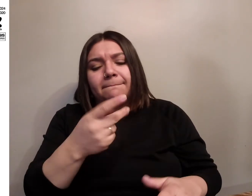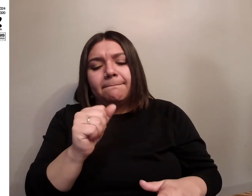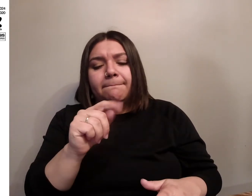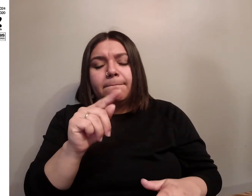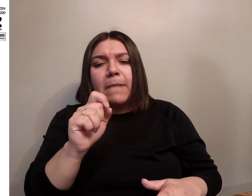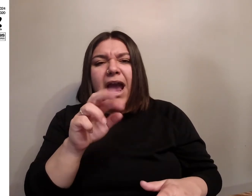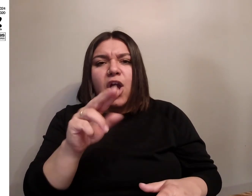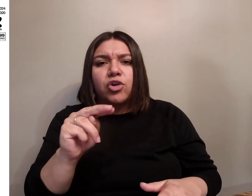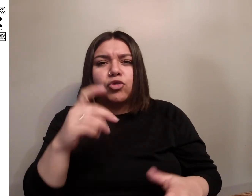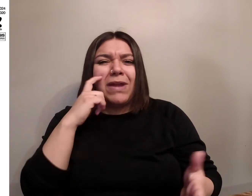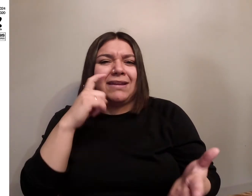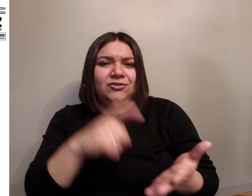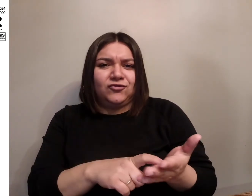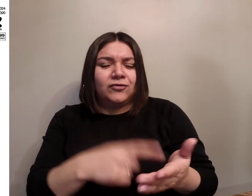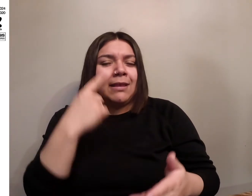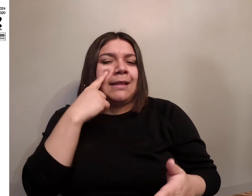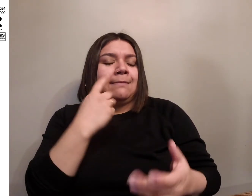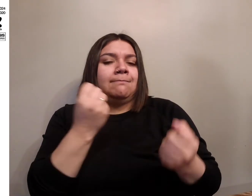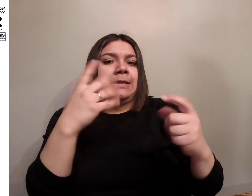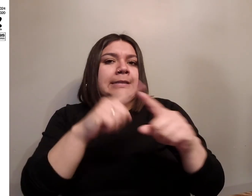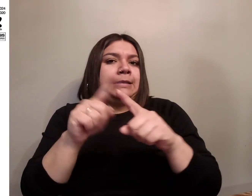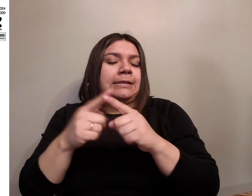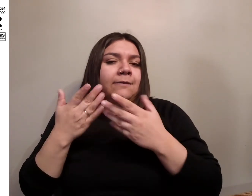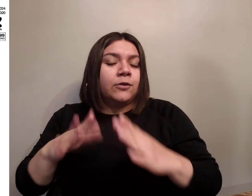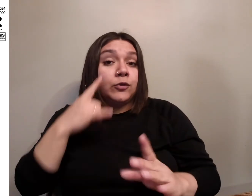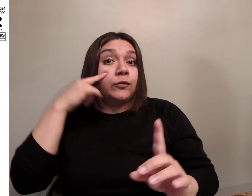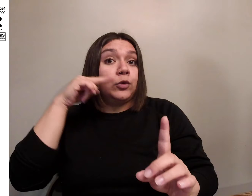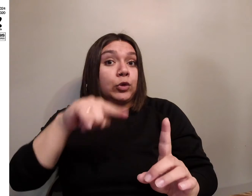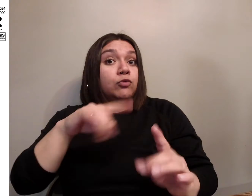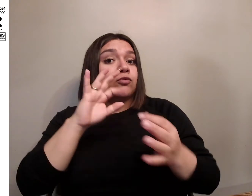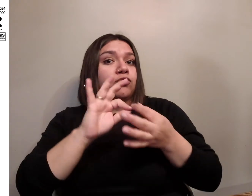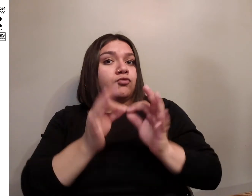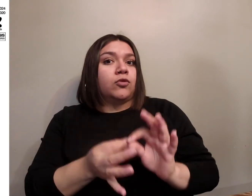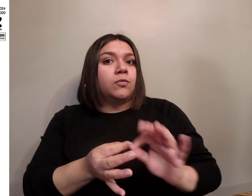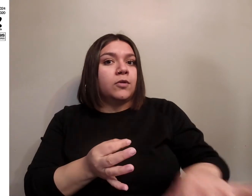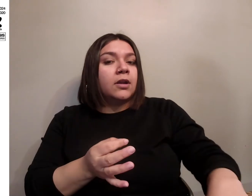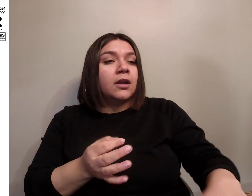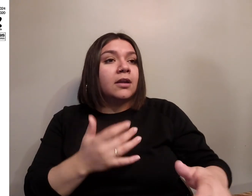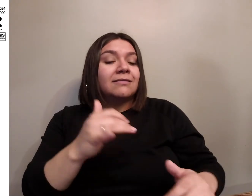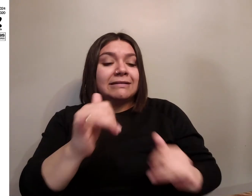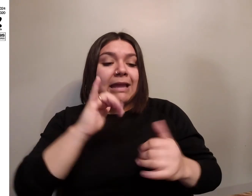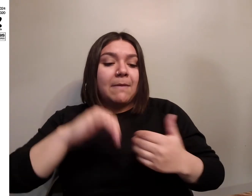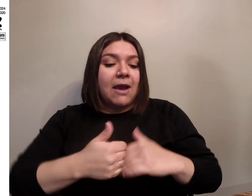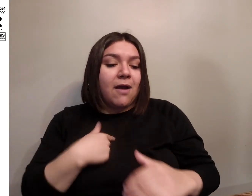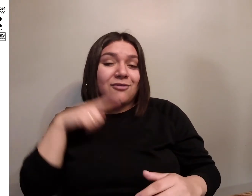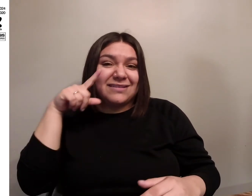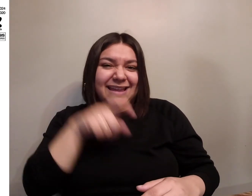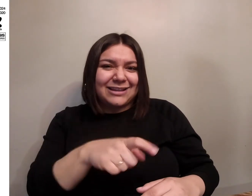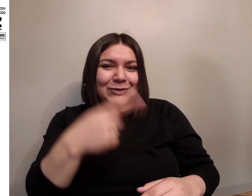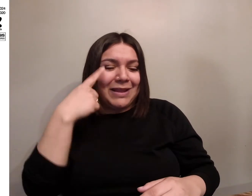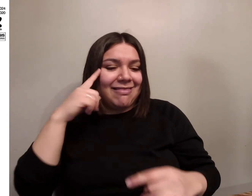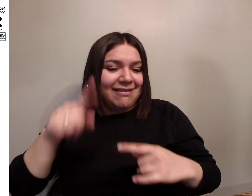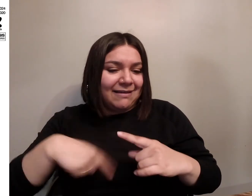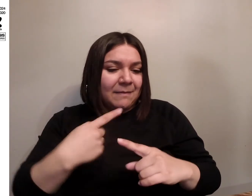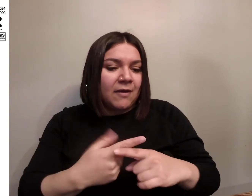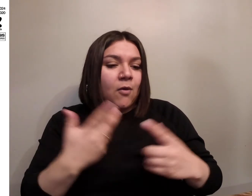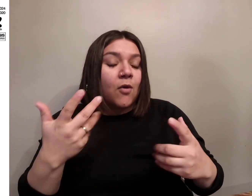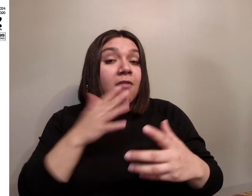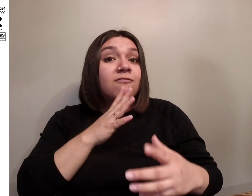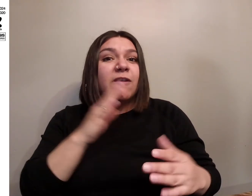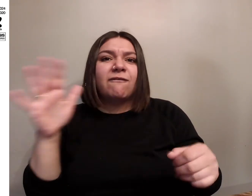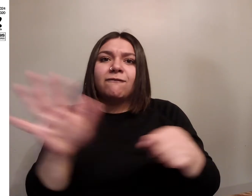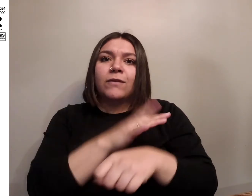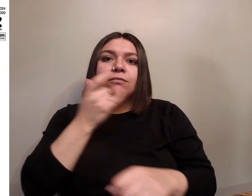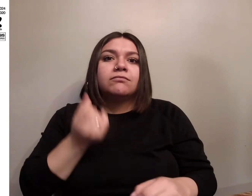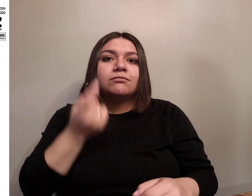in pattern recognition that I'd love to read to you, because I think in many ways, for you to interpret it much in the